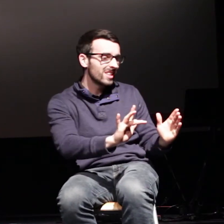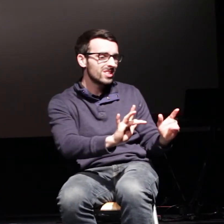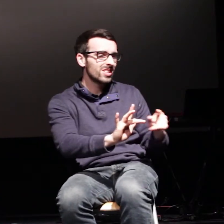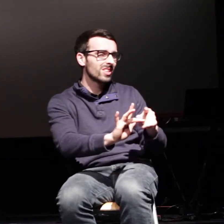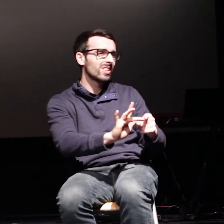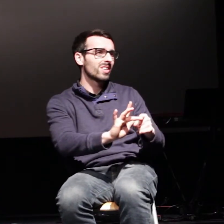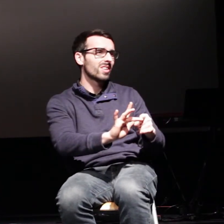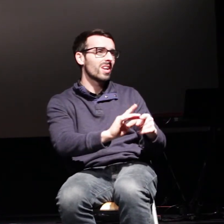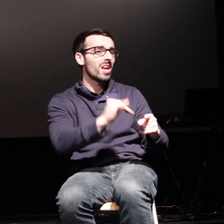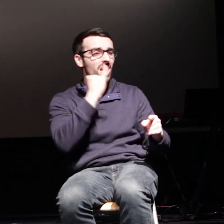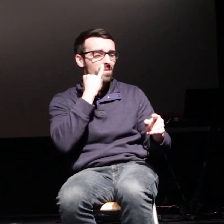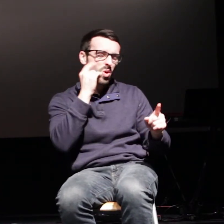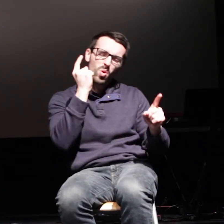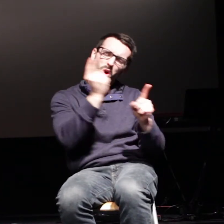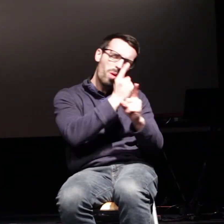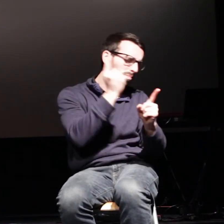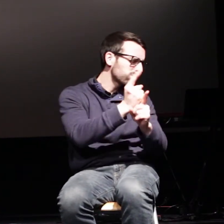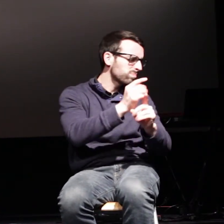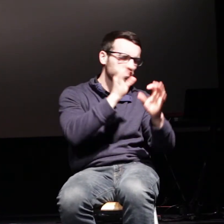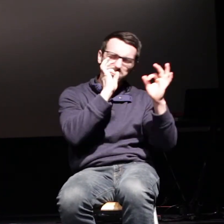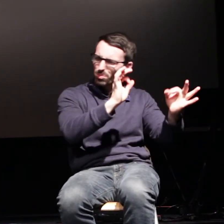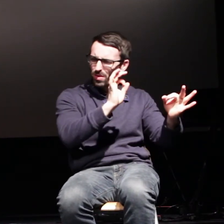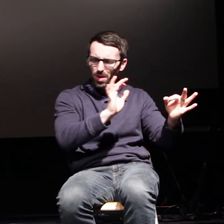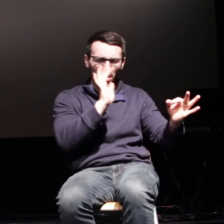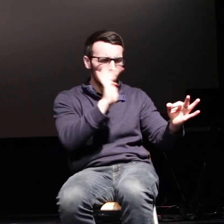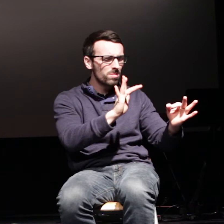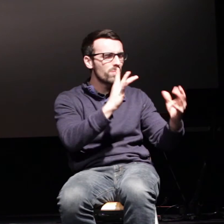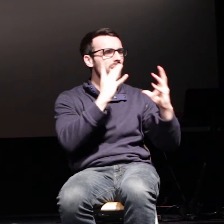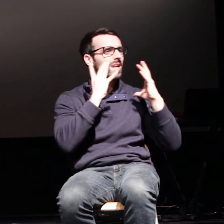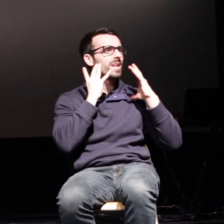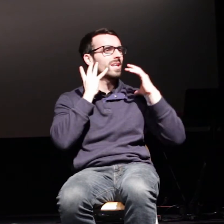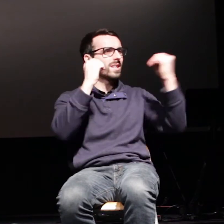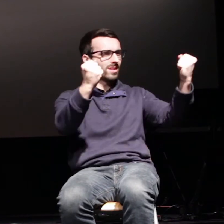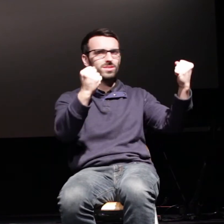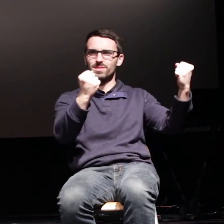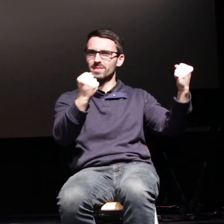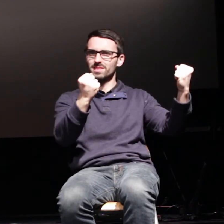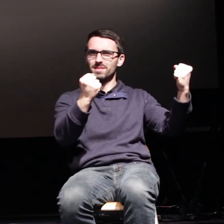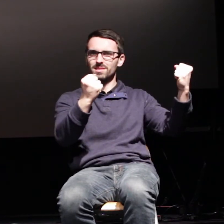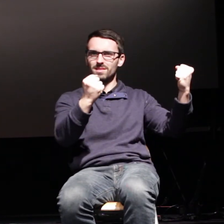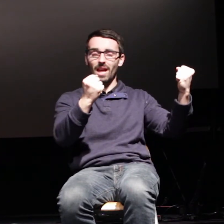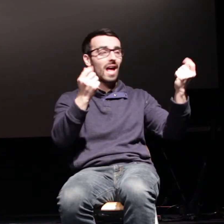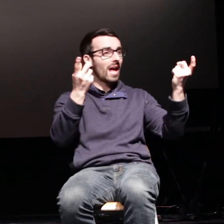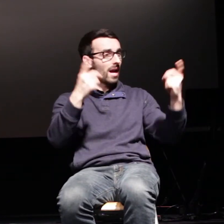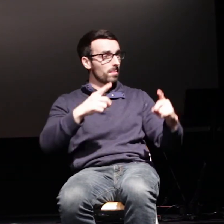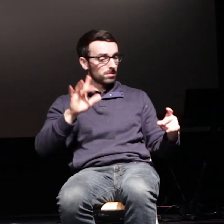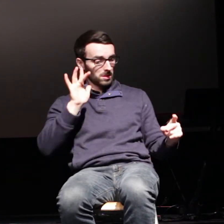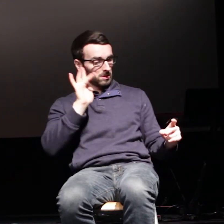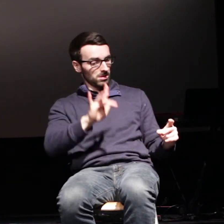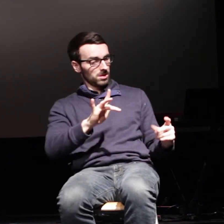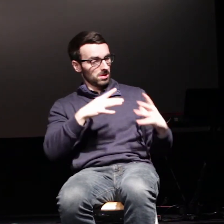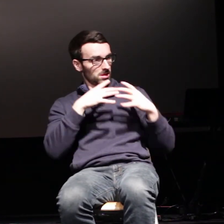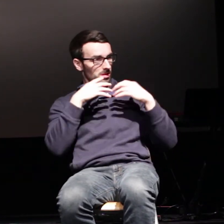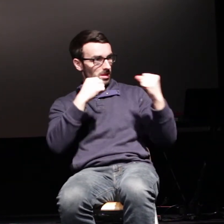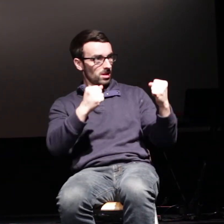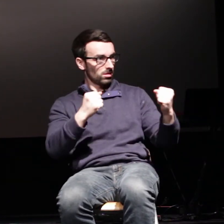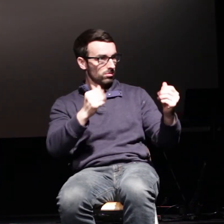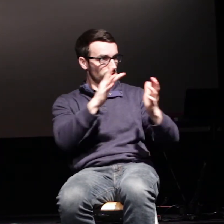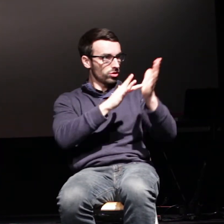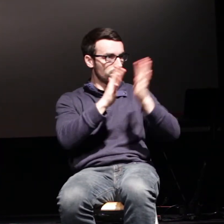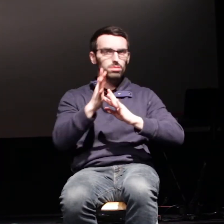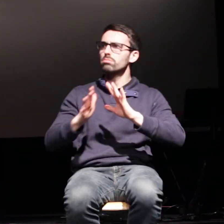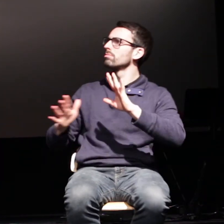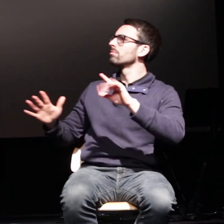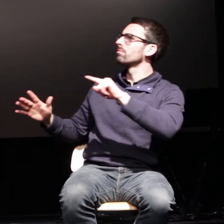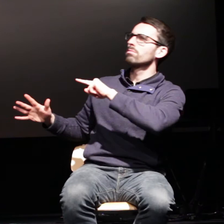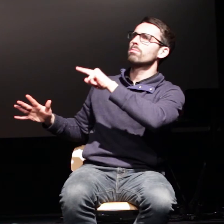vending machine, if I get the right formula, then I'll be healed. And when she's healed, Jesus calls her out, makes her public because he wants her to